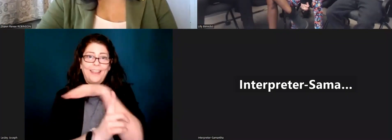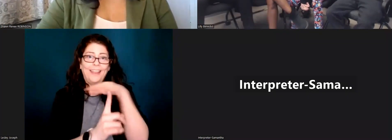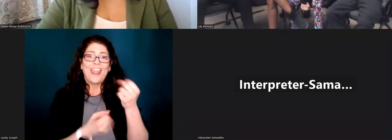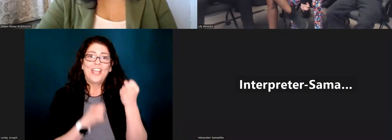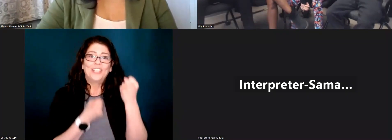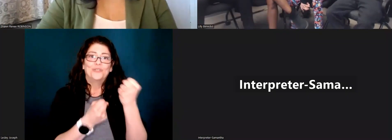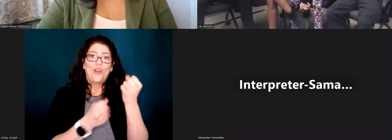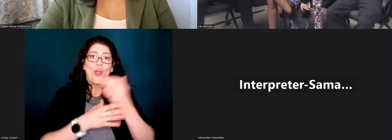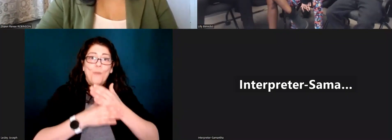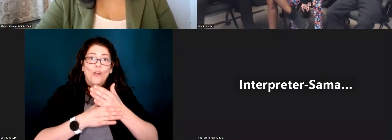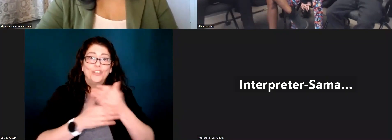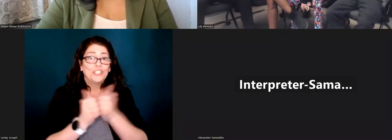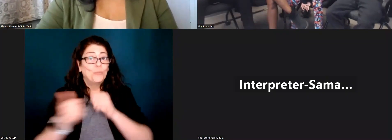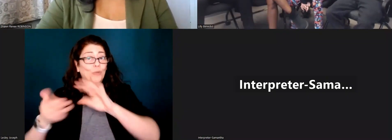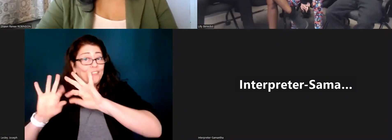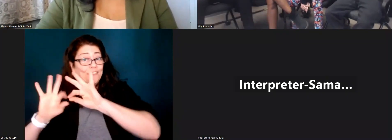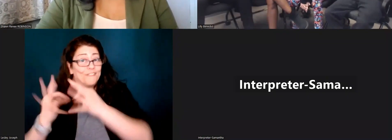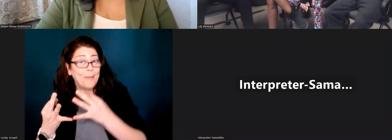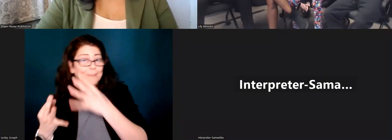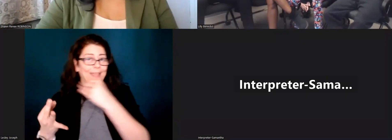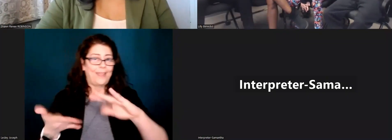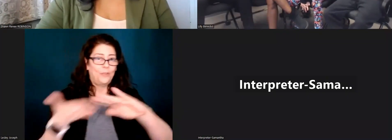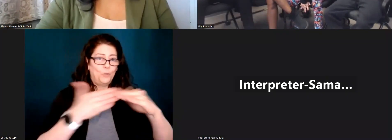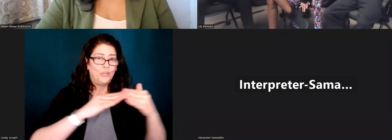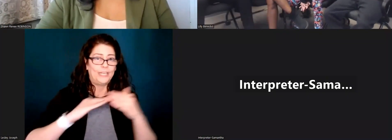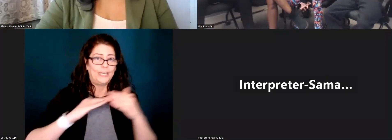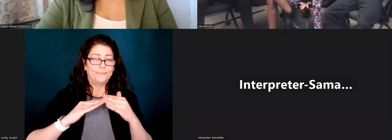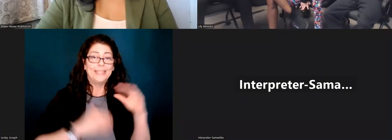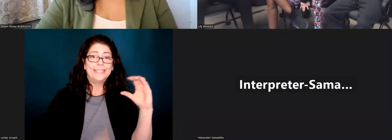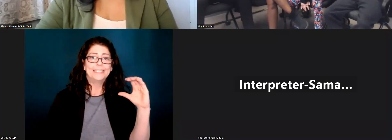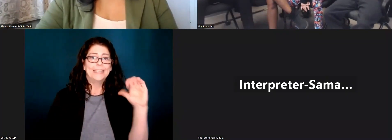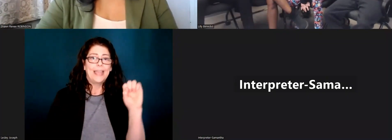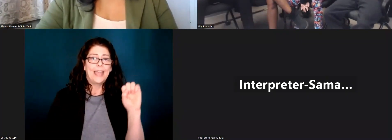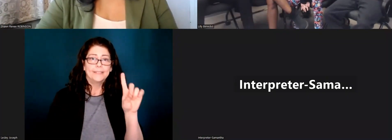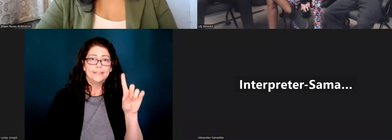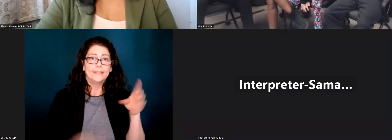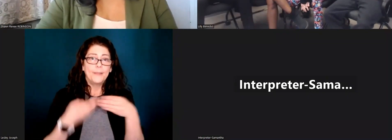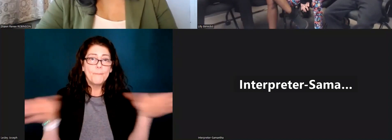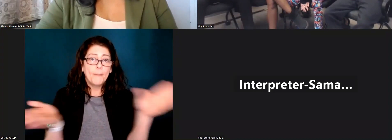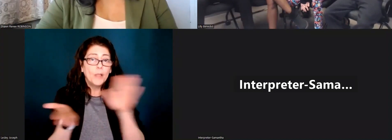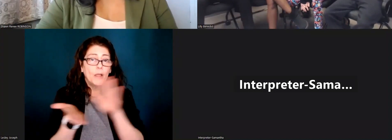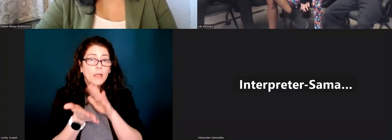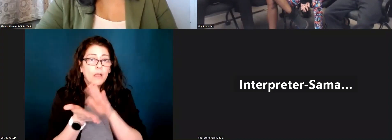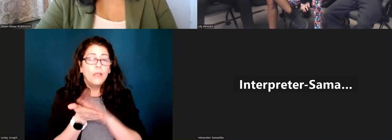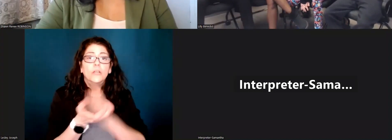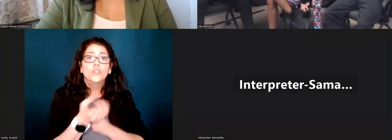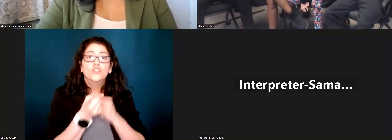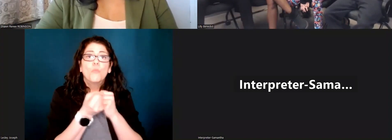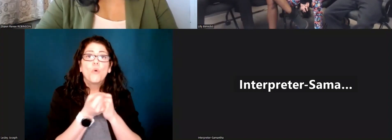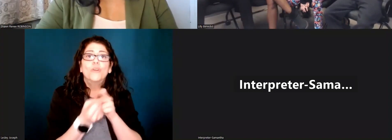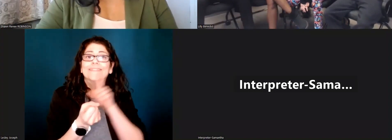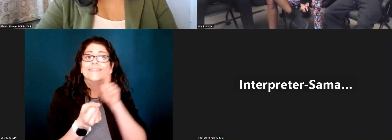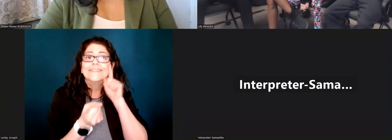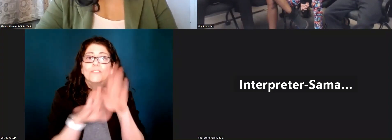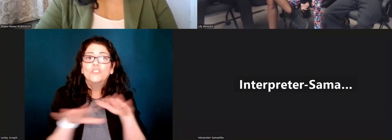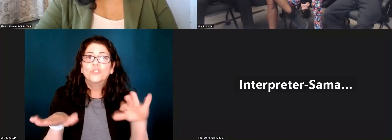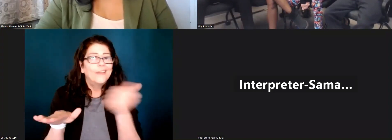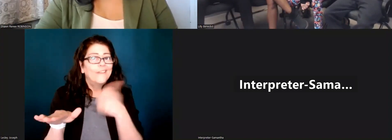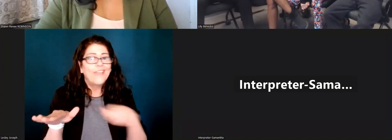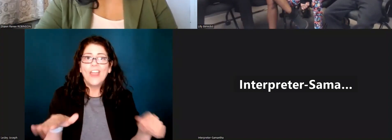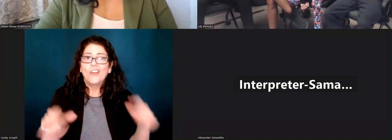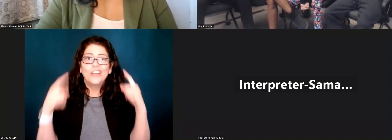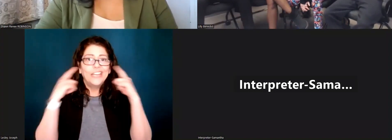and communities. CSD is a public school that supports deaf children of any hearing level using